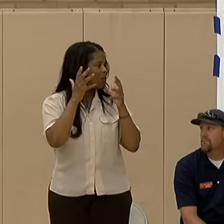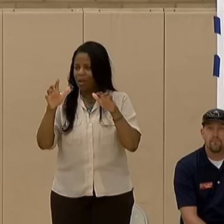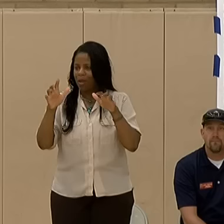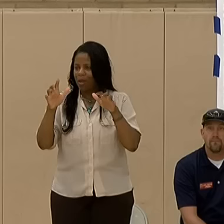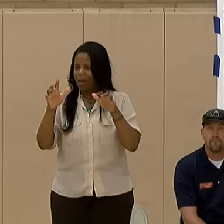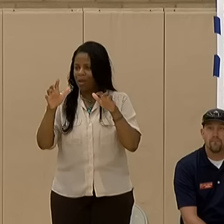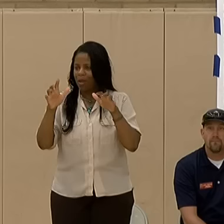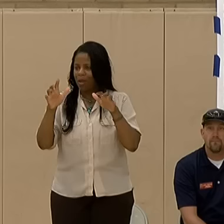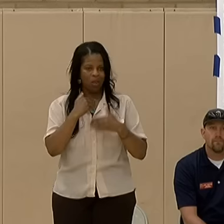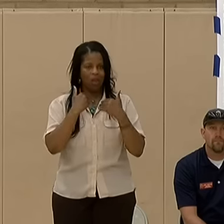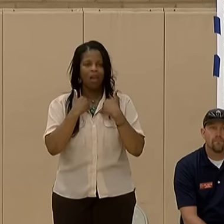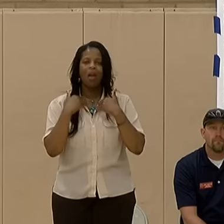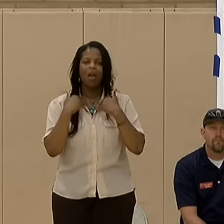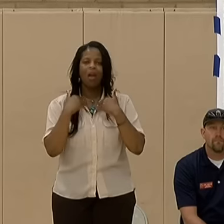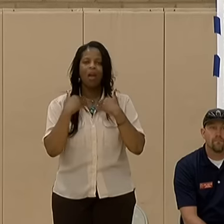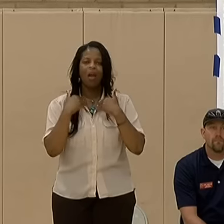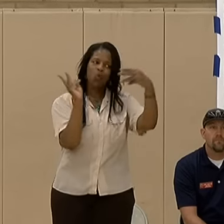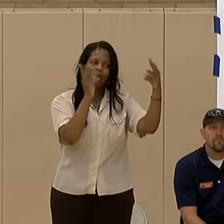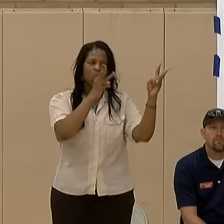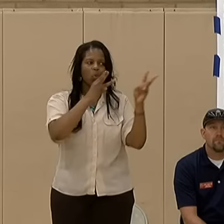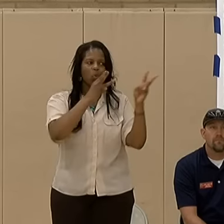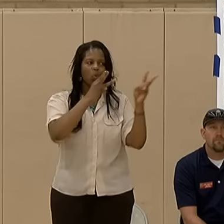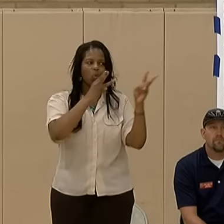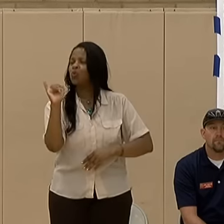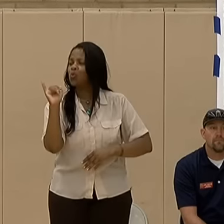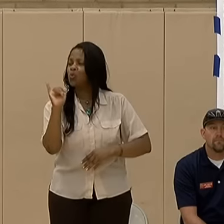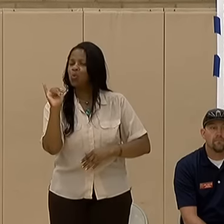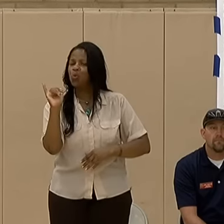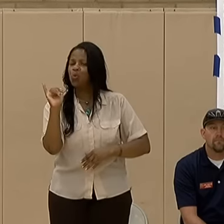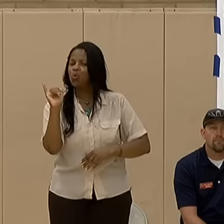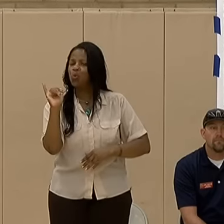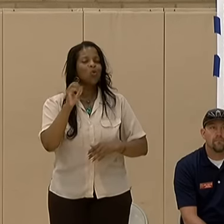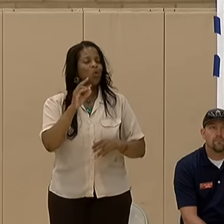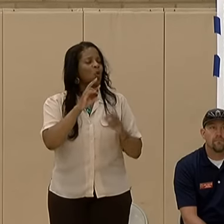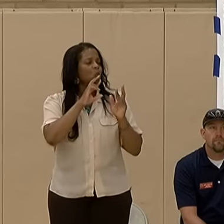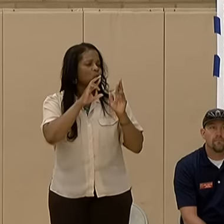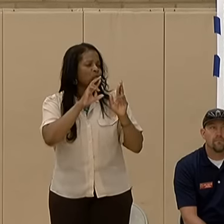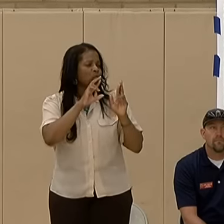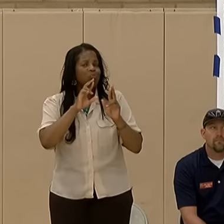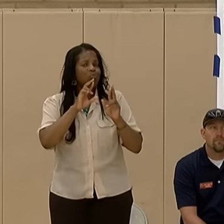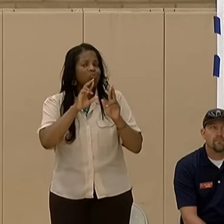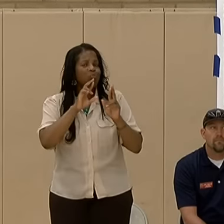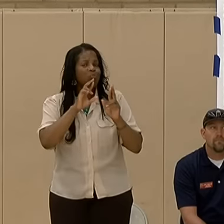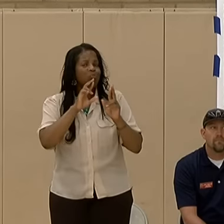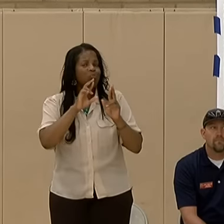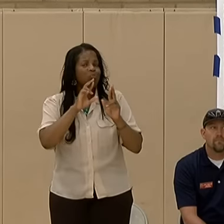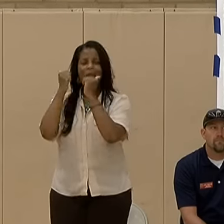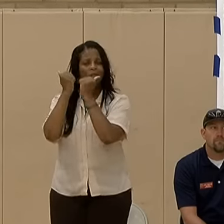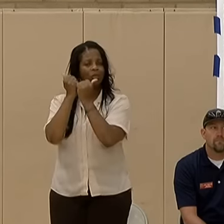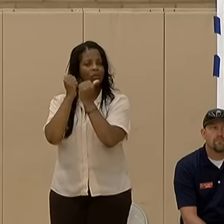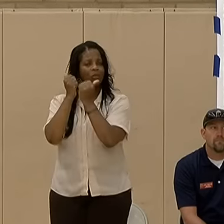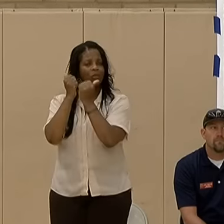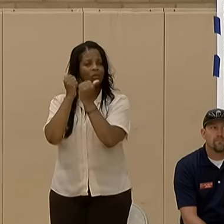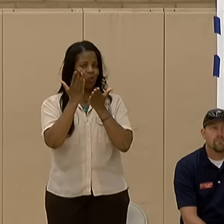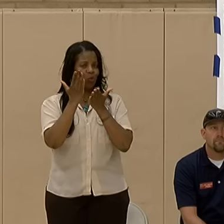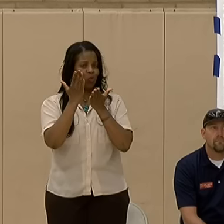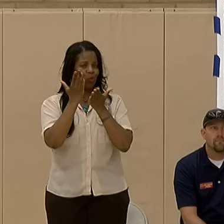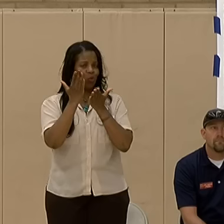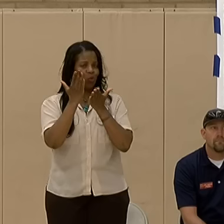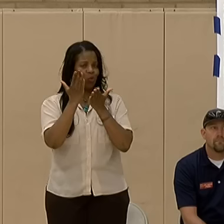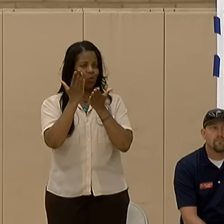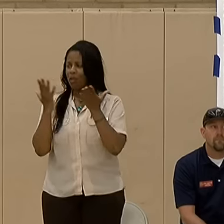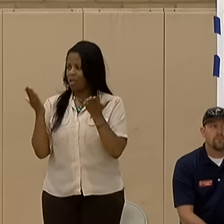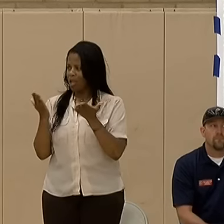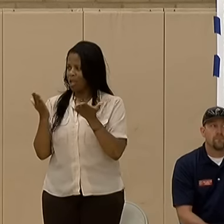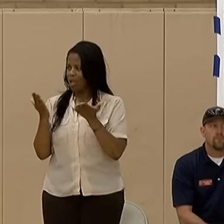wind. So the response for the agencies that serve here on initial attack, which is